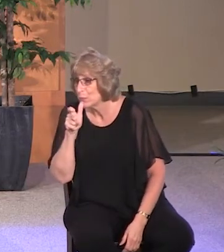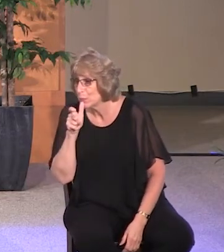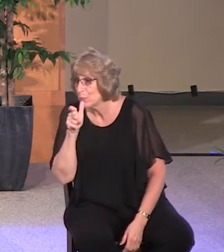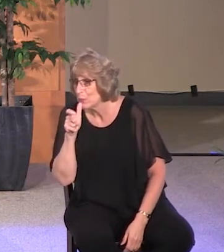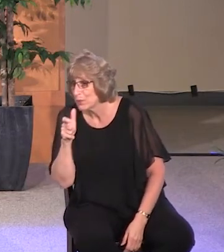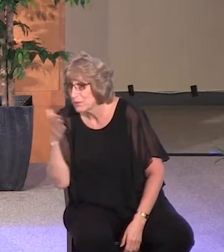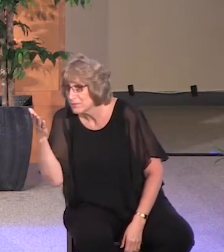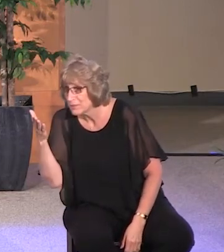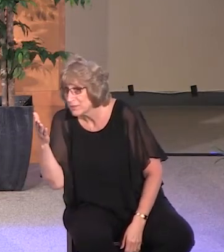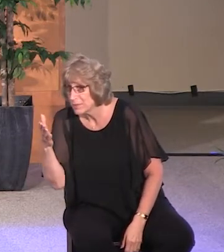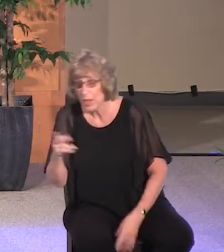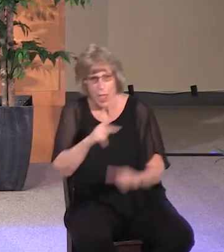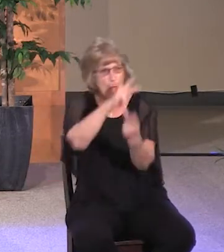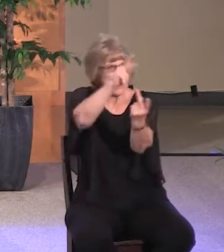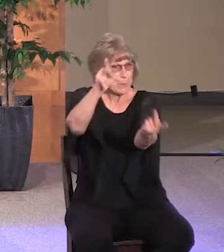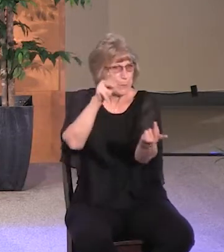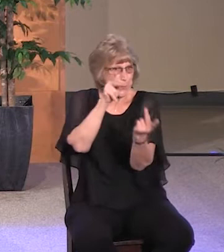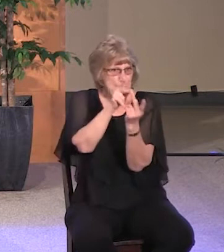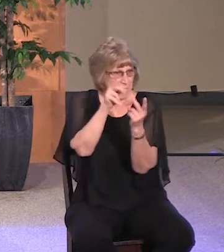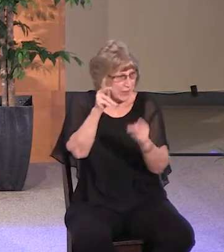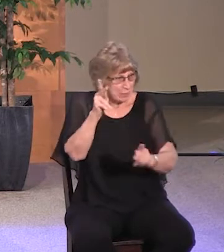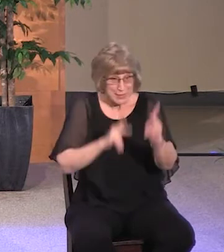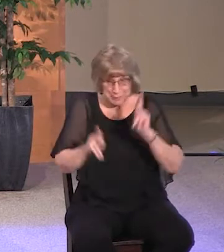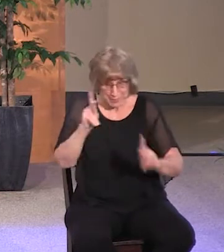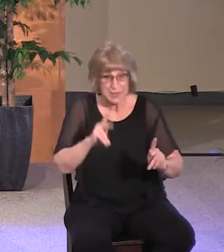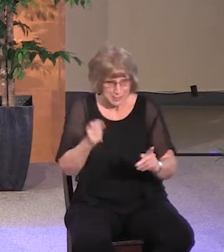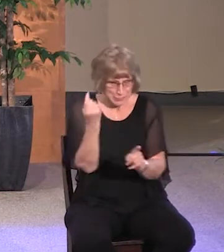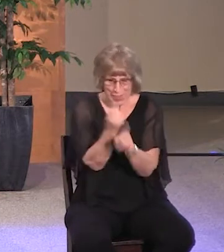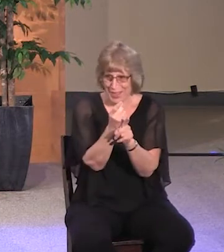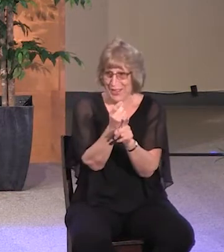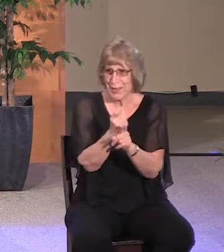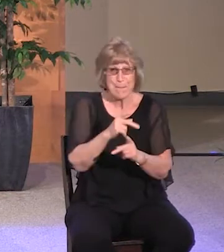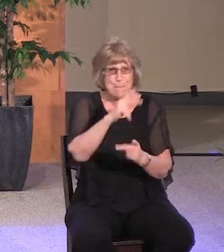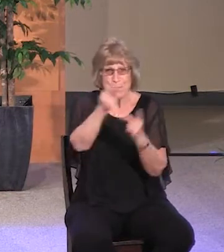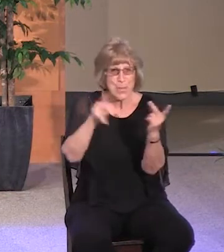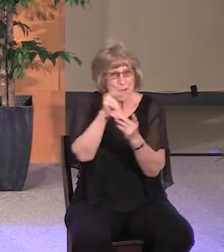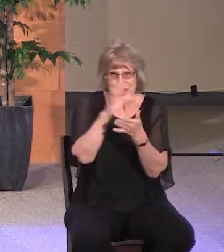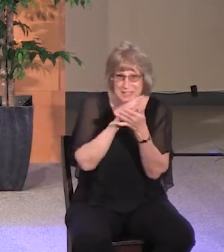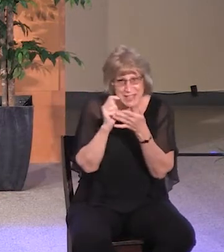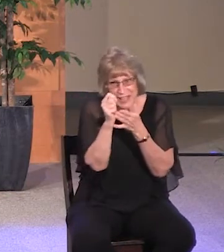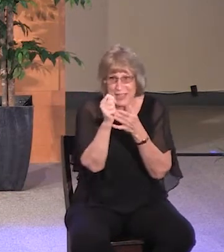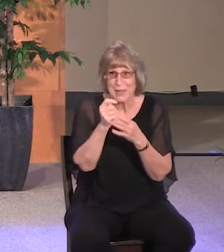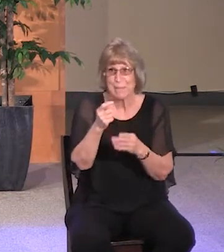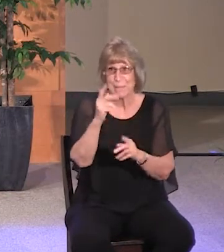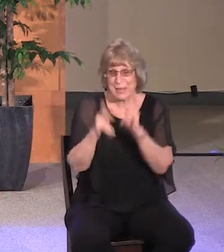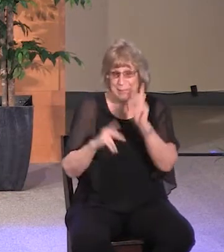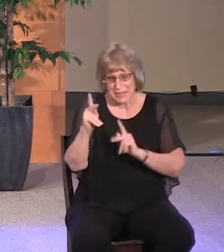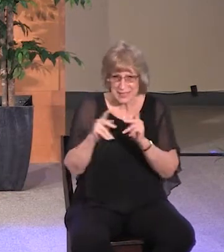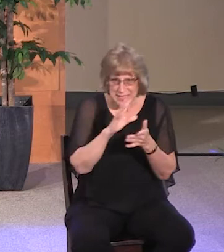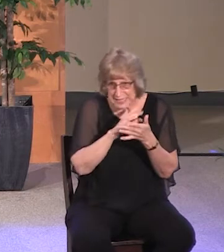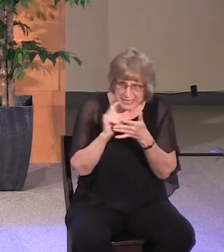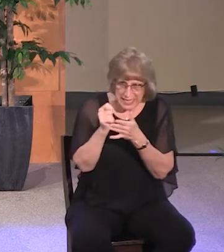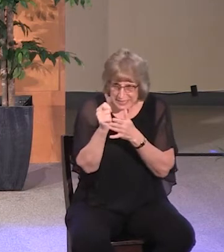Opal, what did you say? Perfect people, that's right. Perfect saintly people, right? The saintly